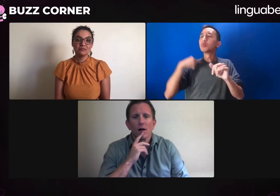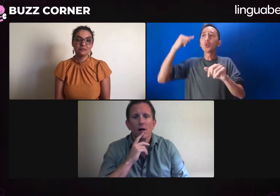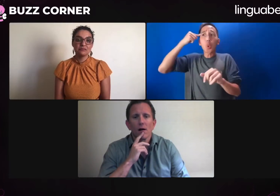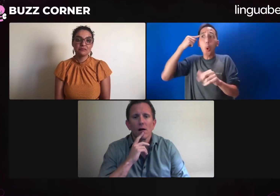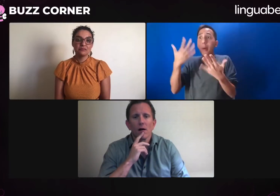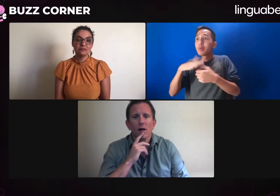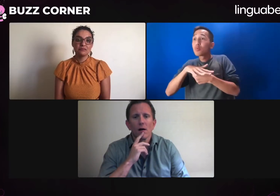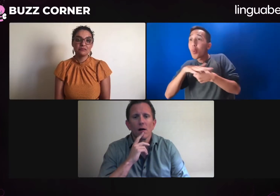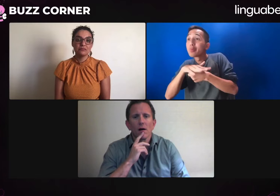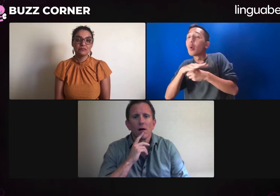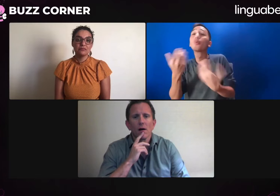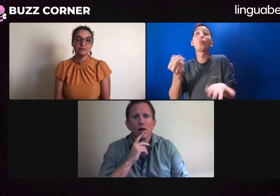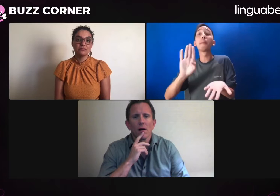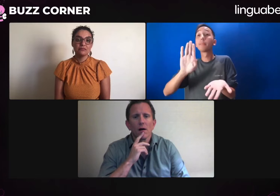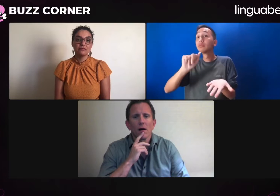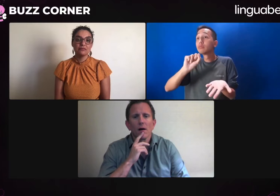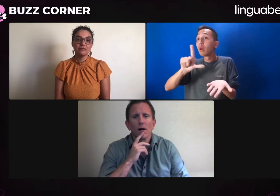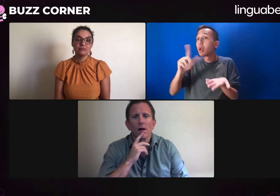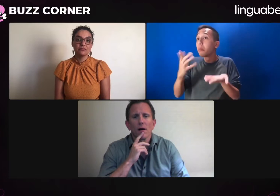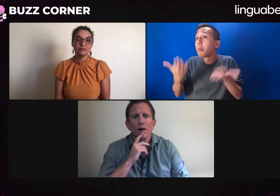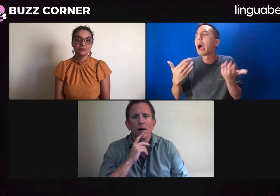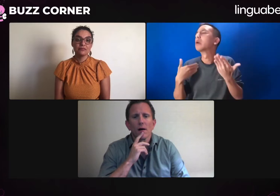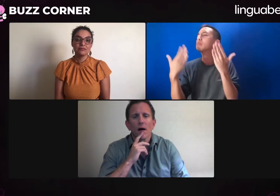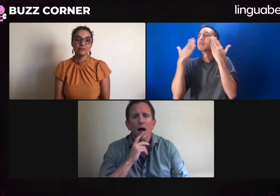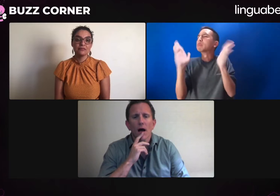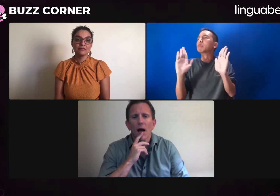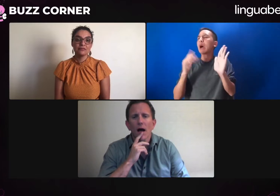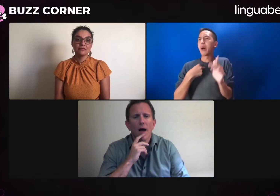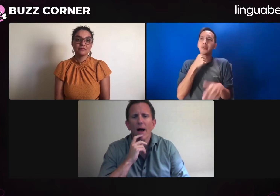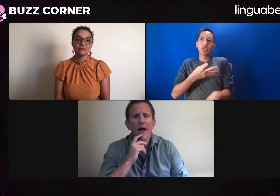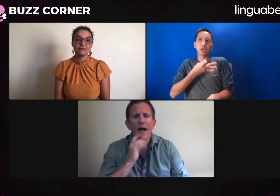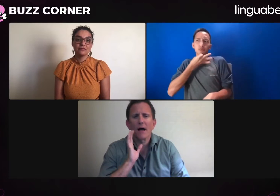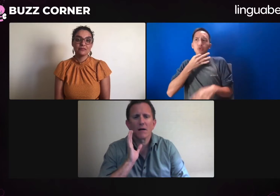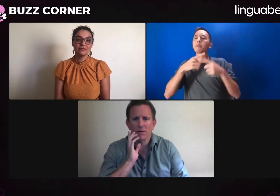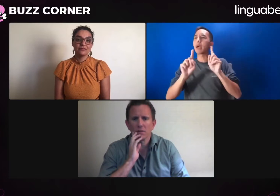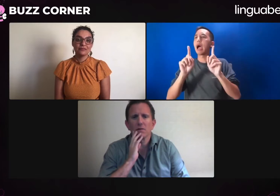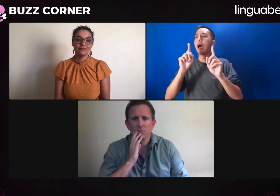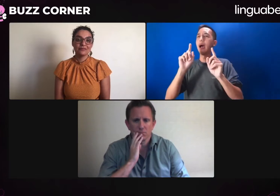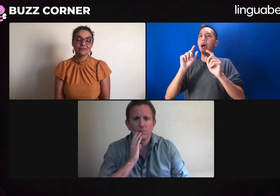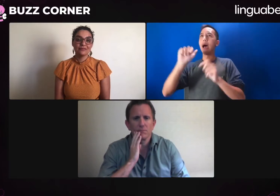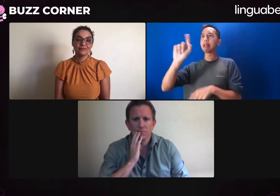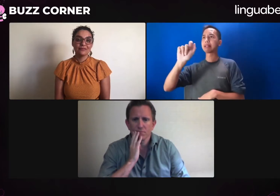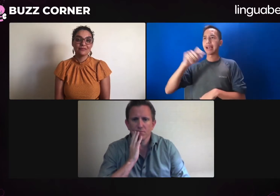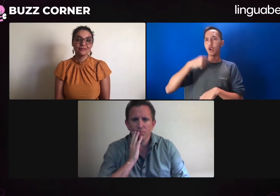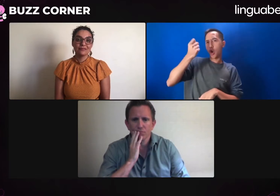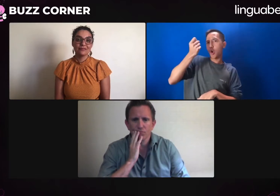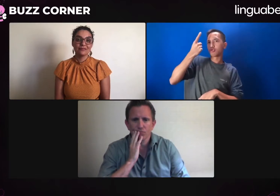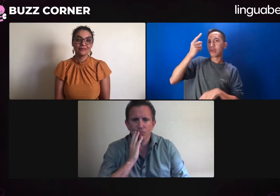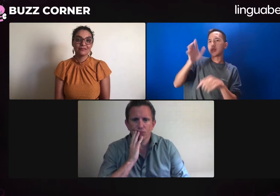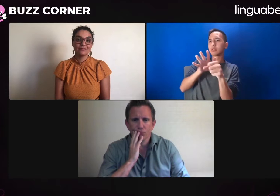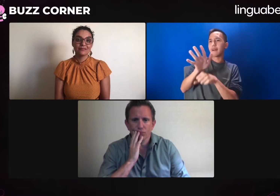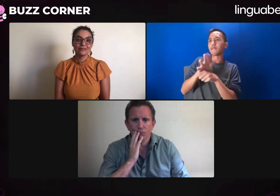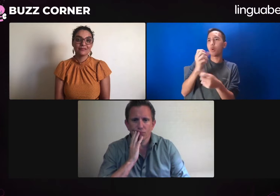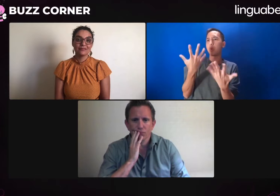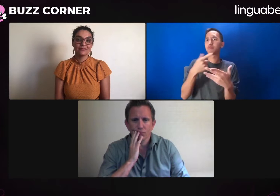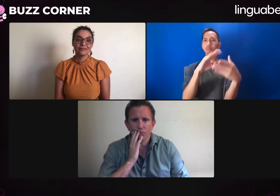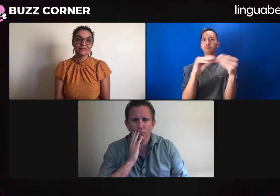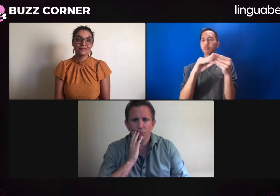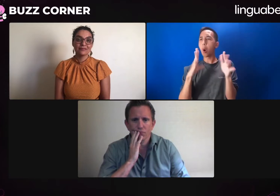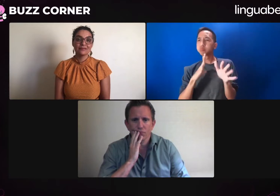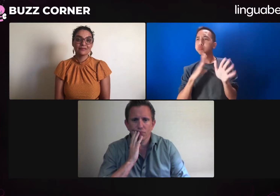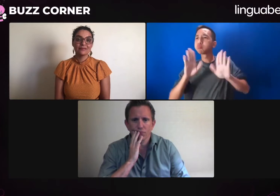understood. I mean, yes, I thought maybe it would have been Black ASL or grassroots, but I wasn't